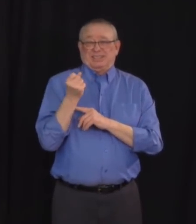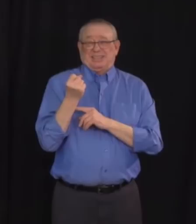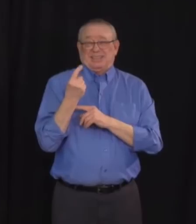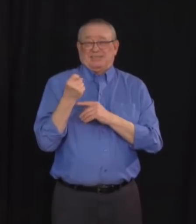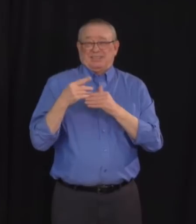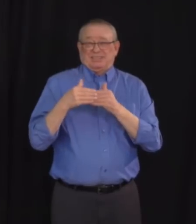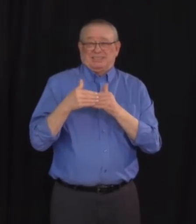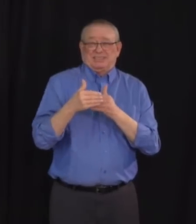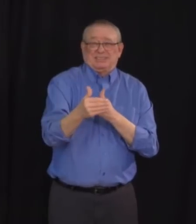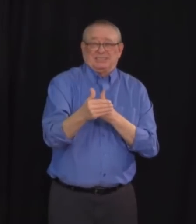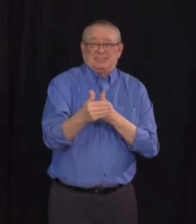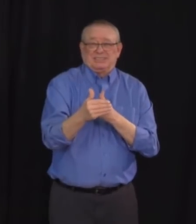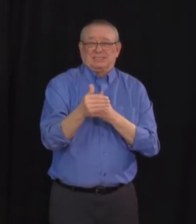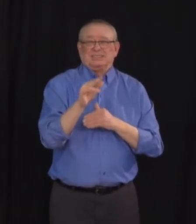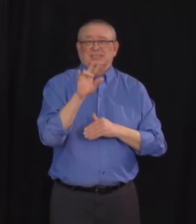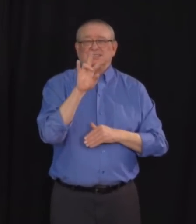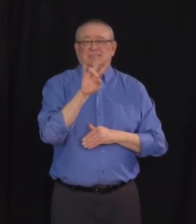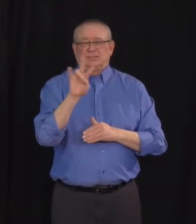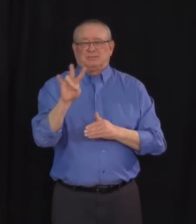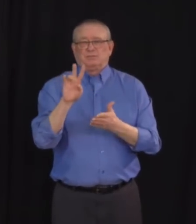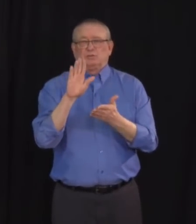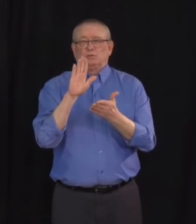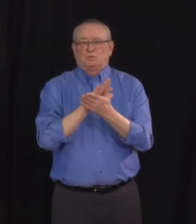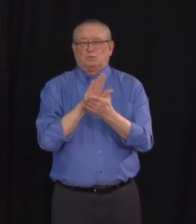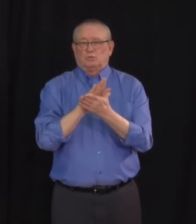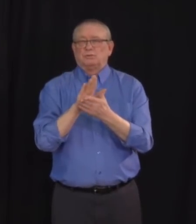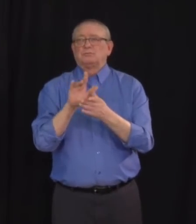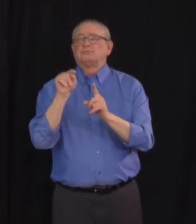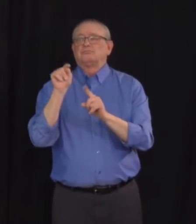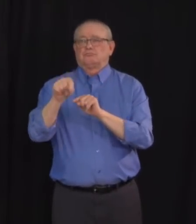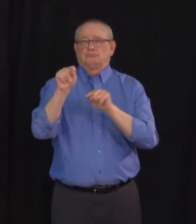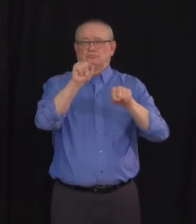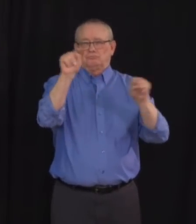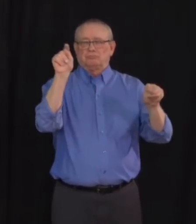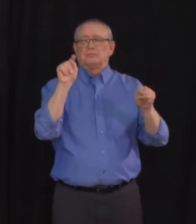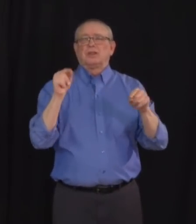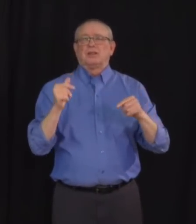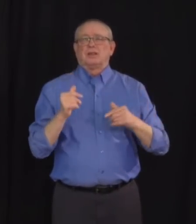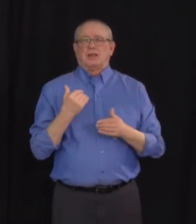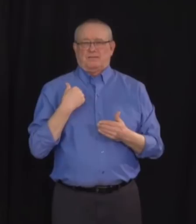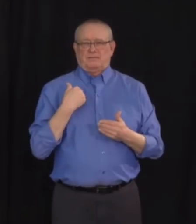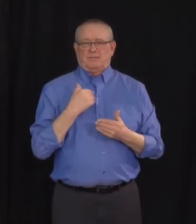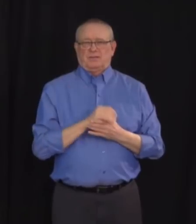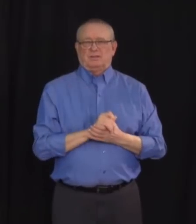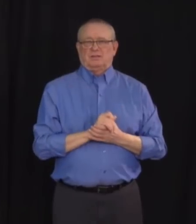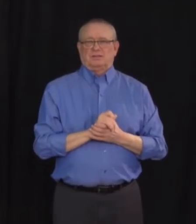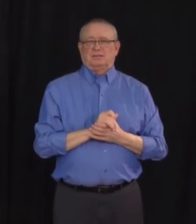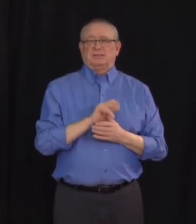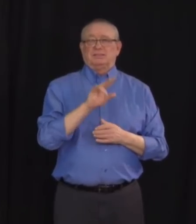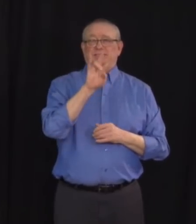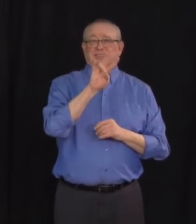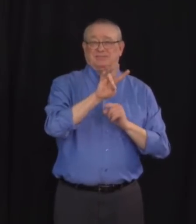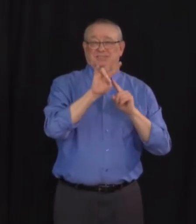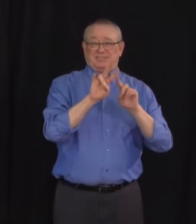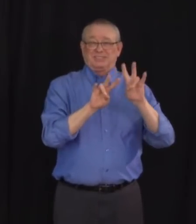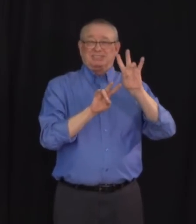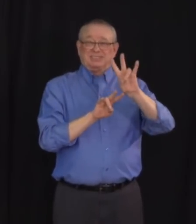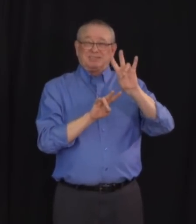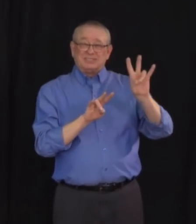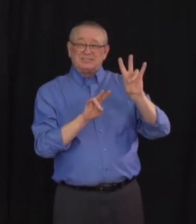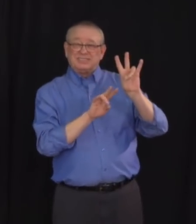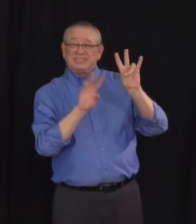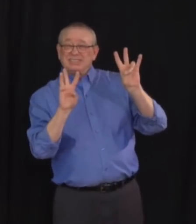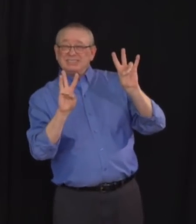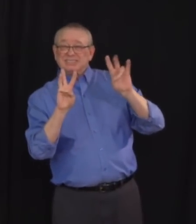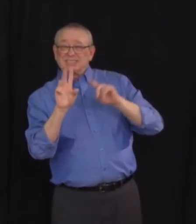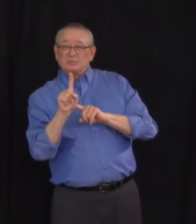school went back in person. It's now been 4 weeks since all grades returned to in-person learning, and we've been keeping a close